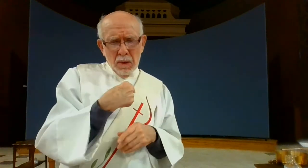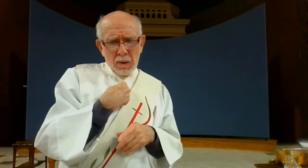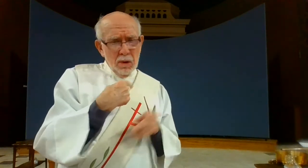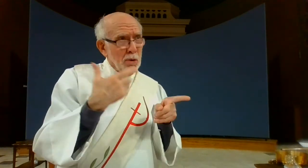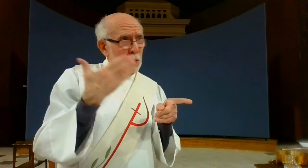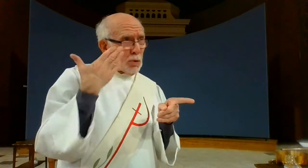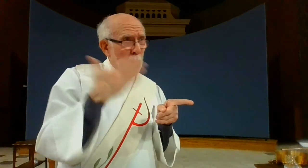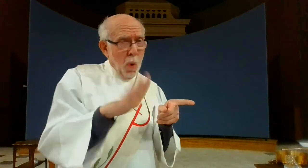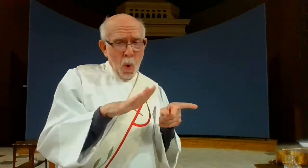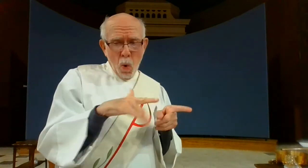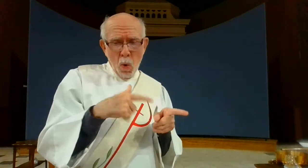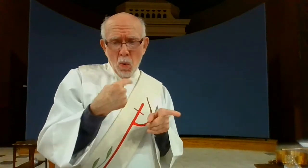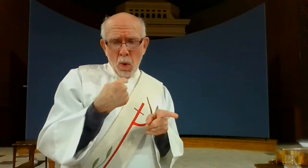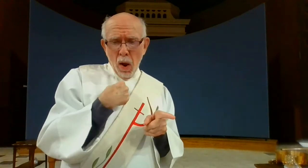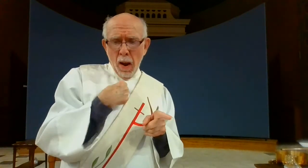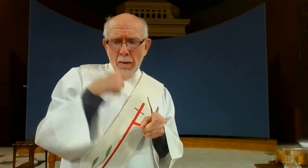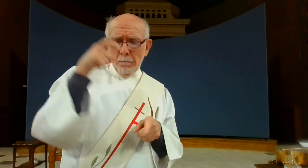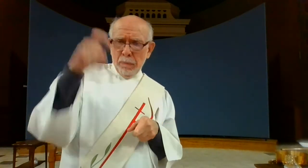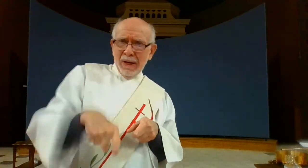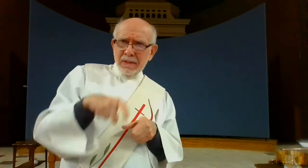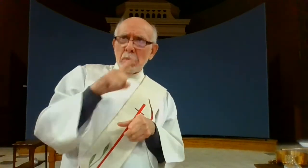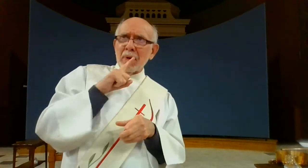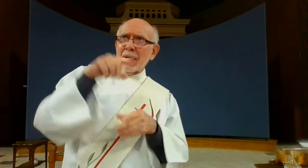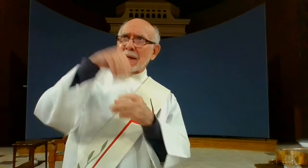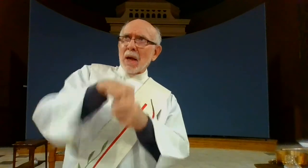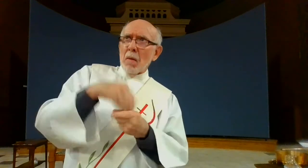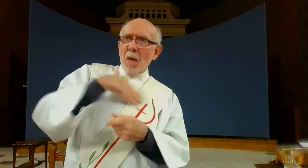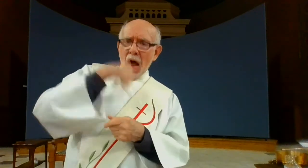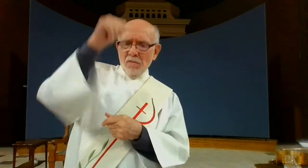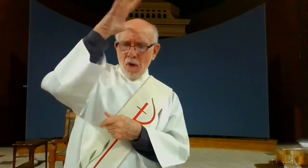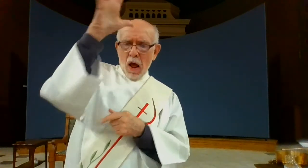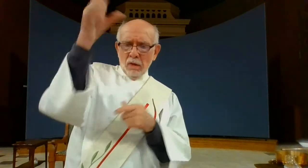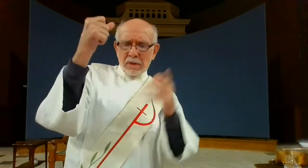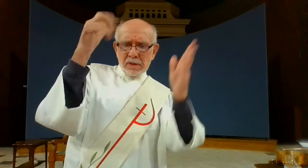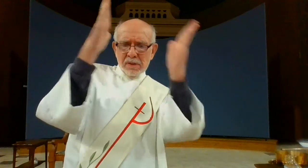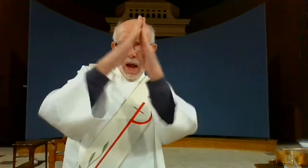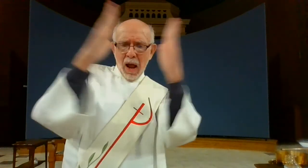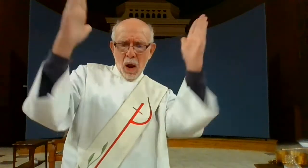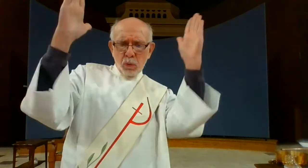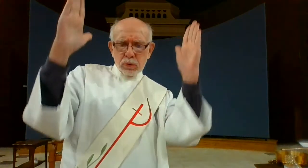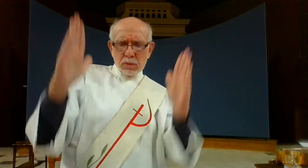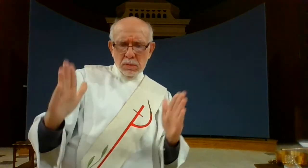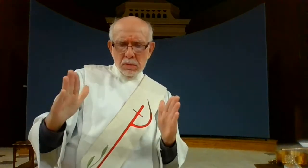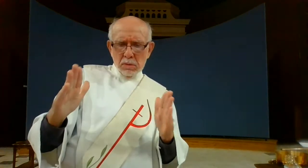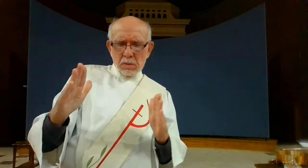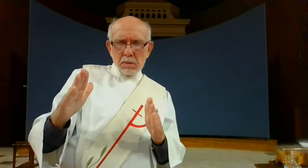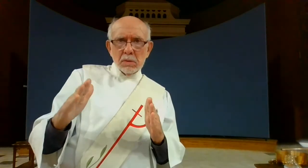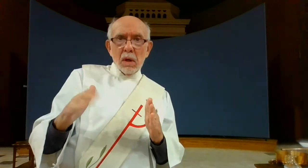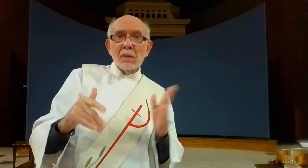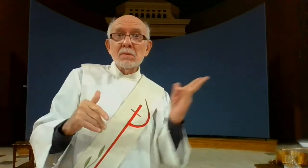"Why were you looking for me? Did you not know that I must be in my Father's house?"